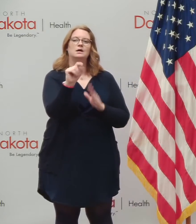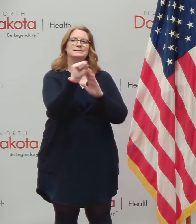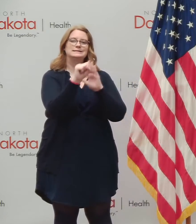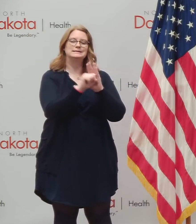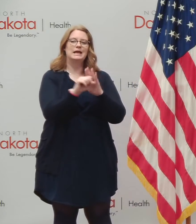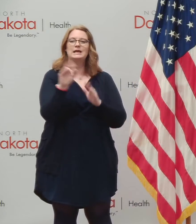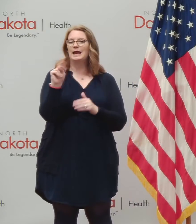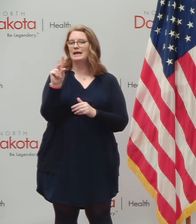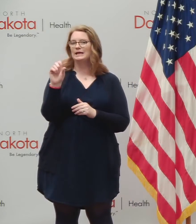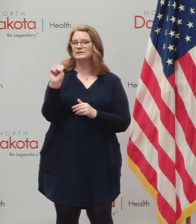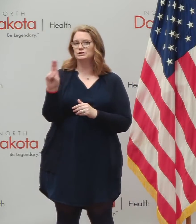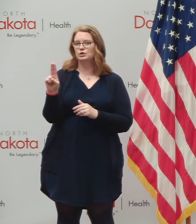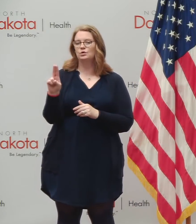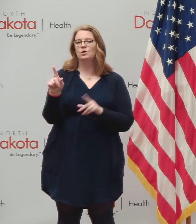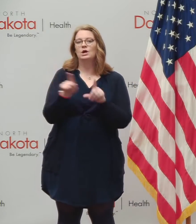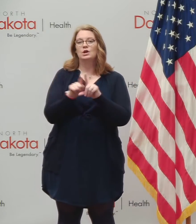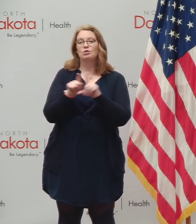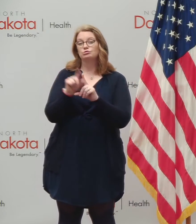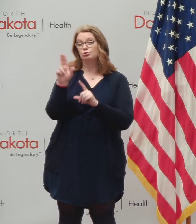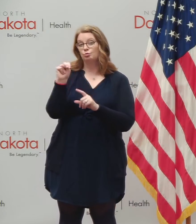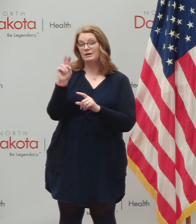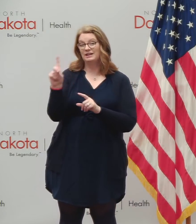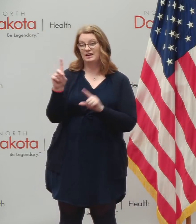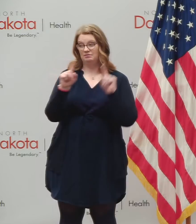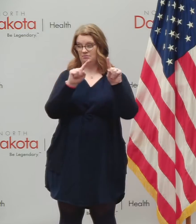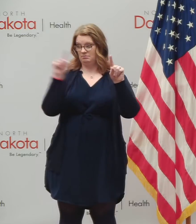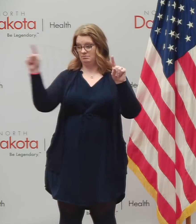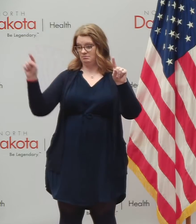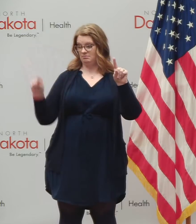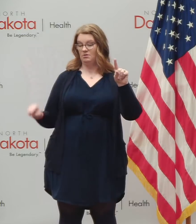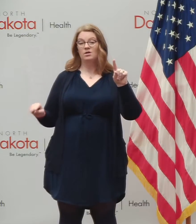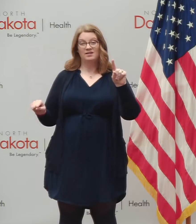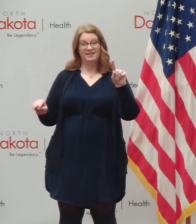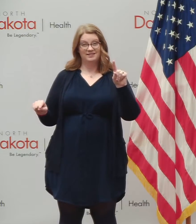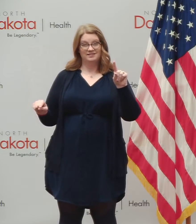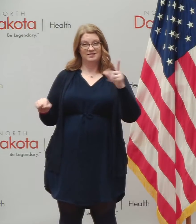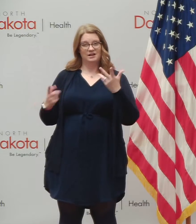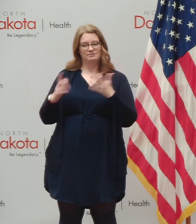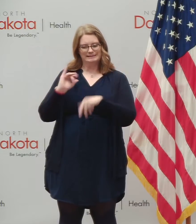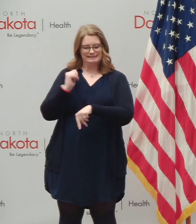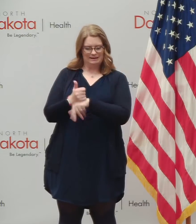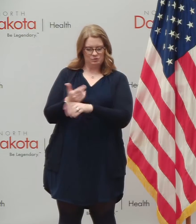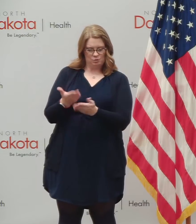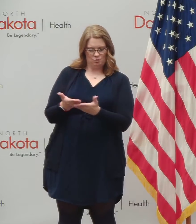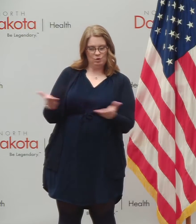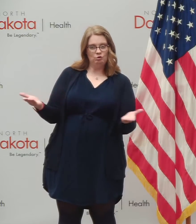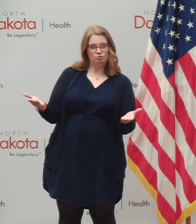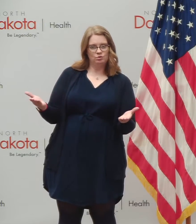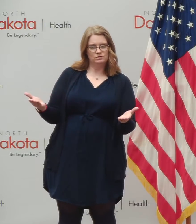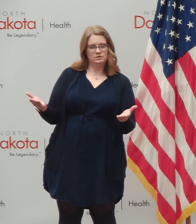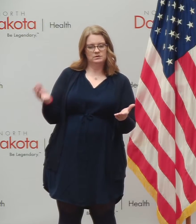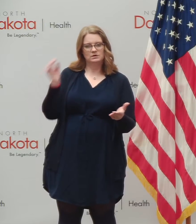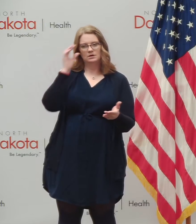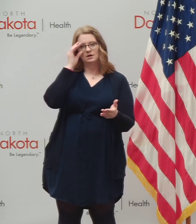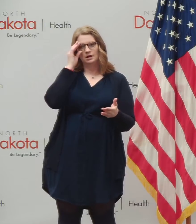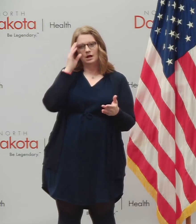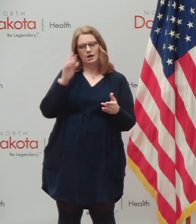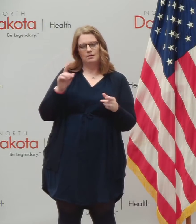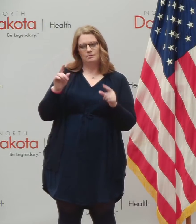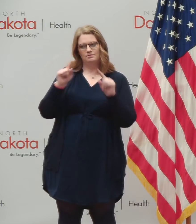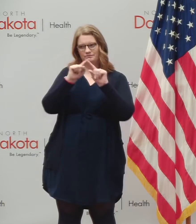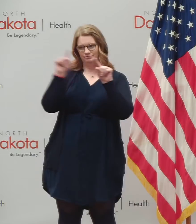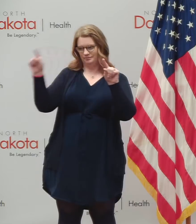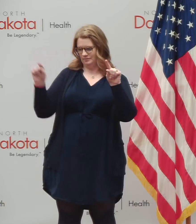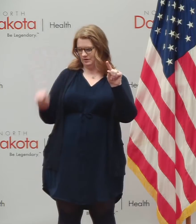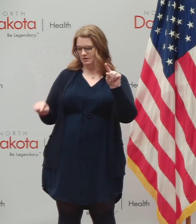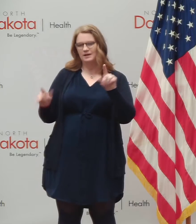North Dakota State University, and University of North Dakota, they're all establishing resources, and their resources are going to be able to help